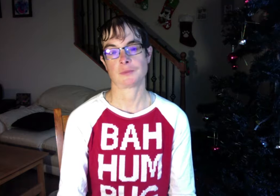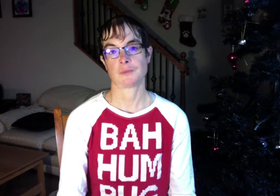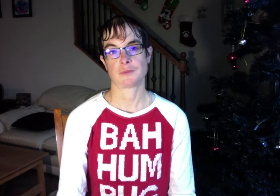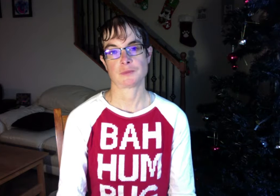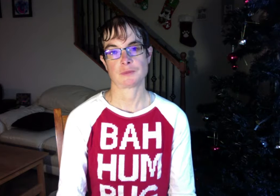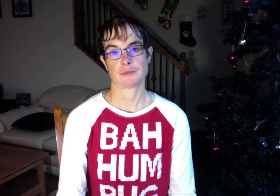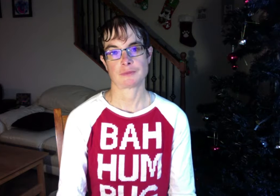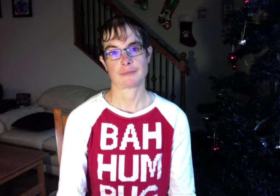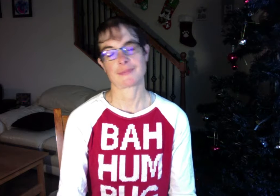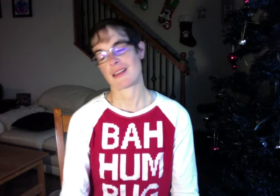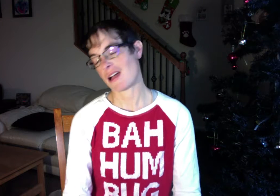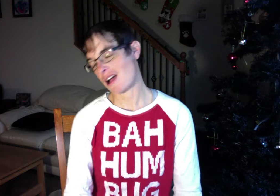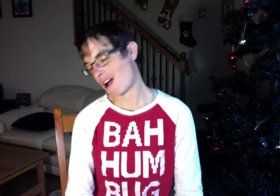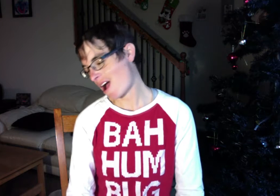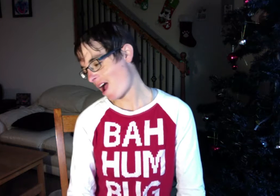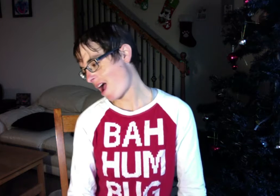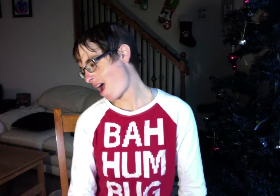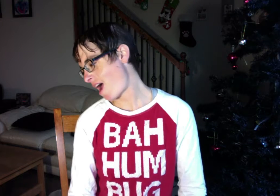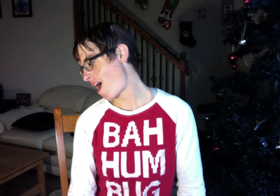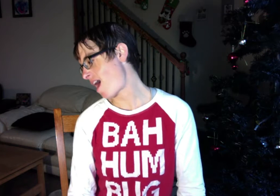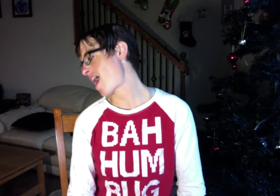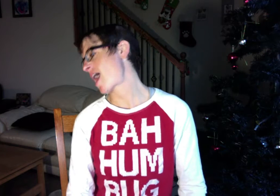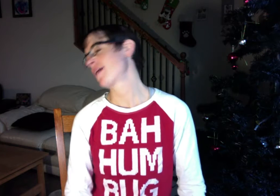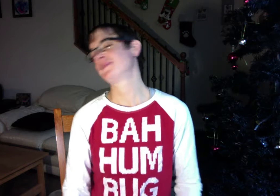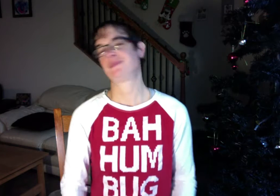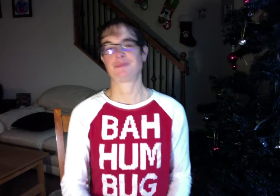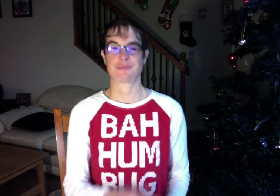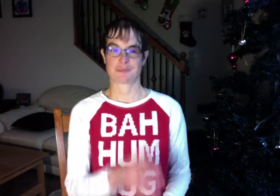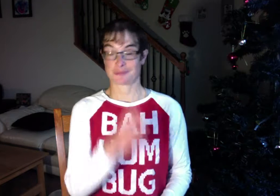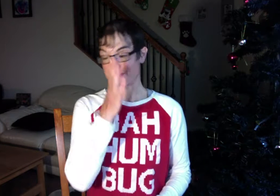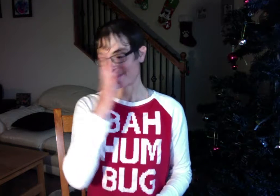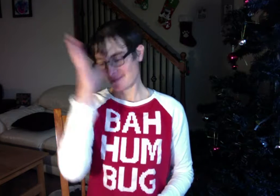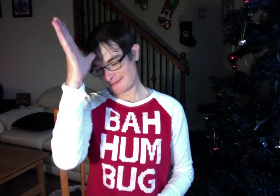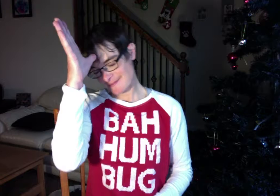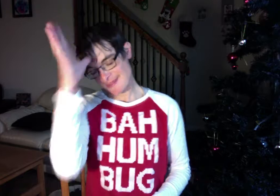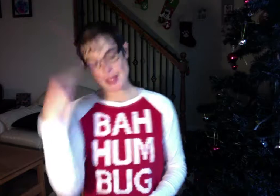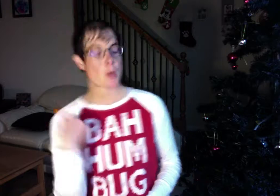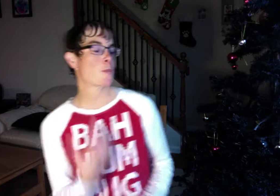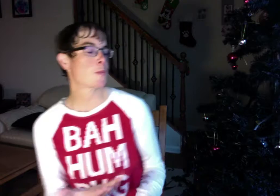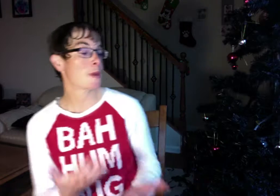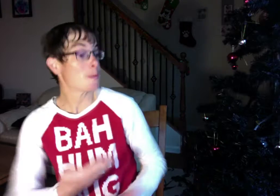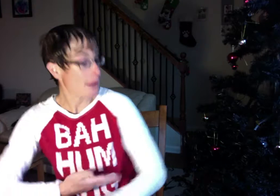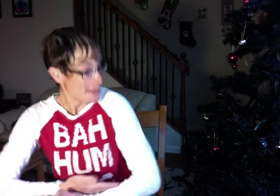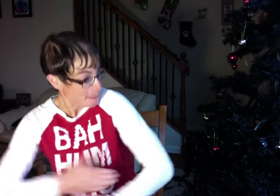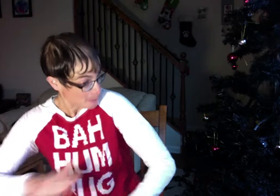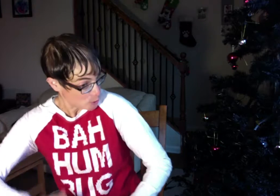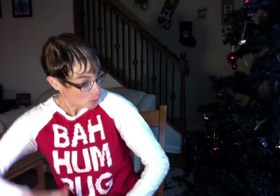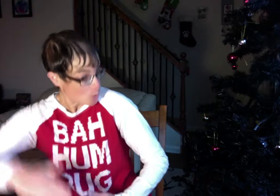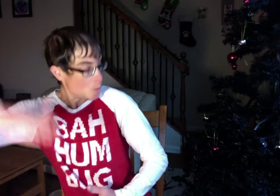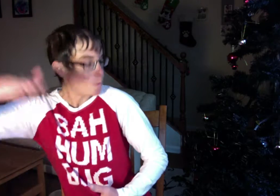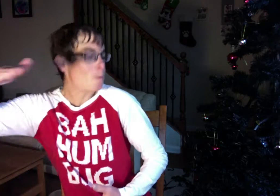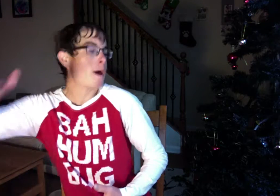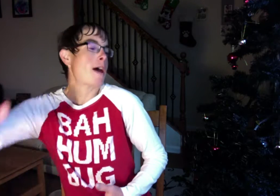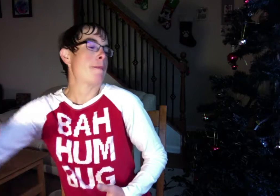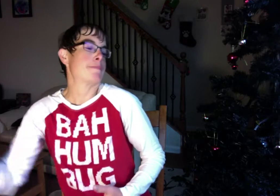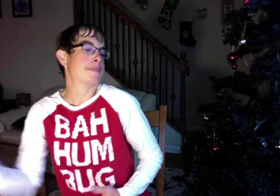to grow up to be as extraordinary as you, said Lily's mother. So we must tell him constantly how beautiful he is and how